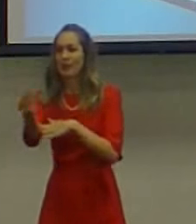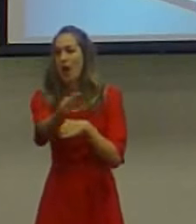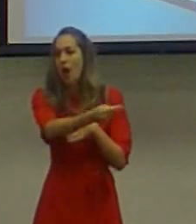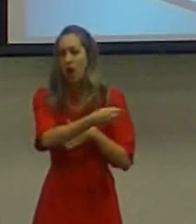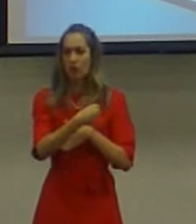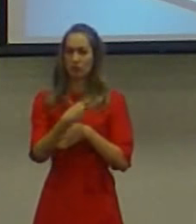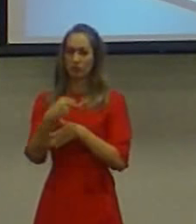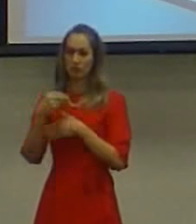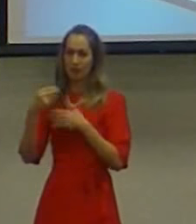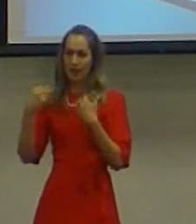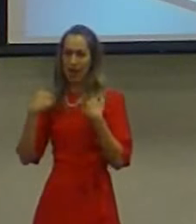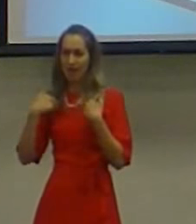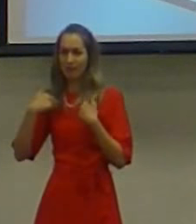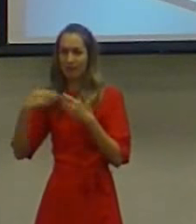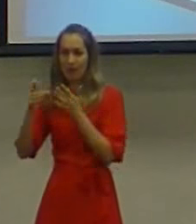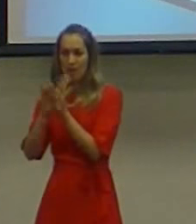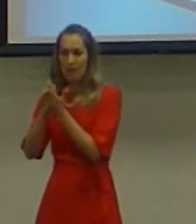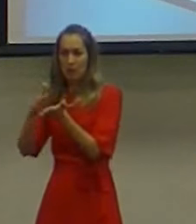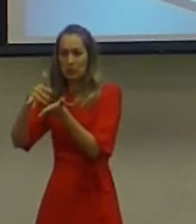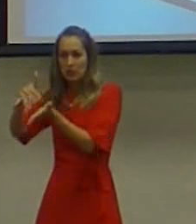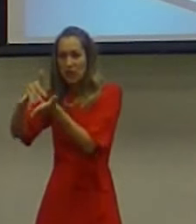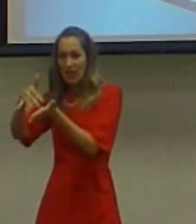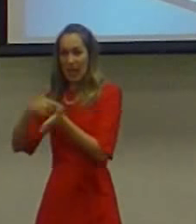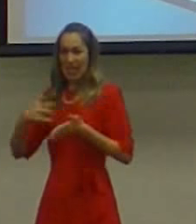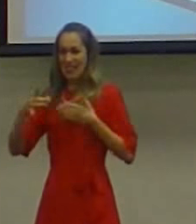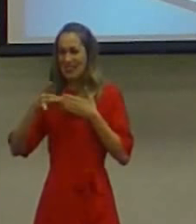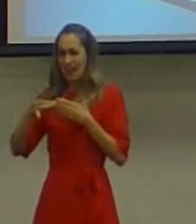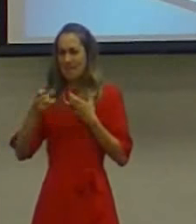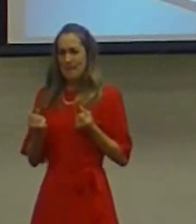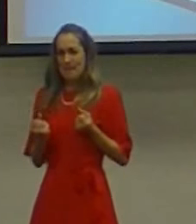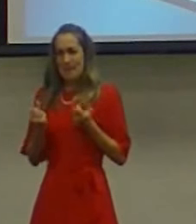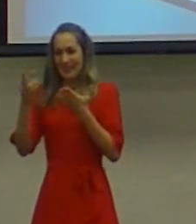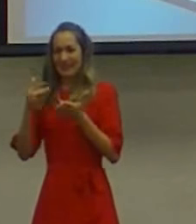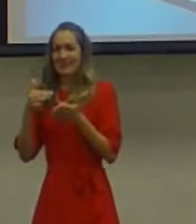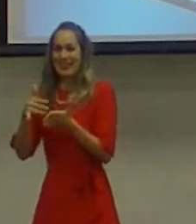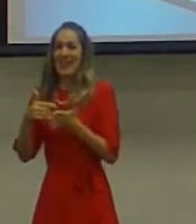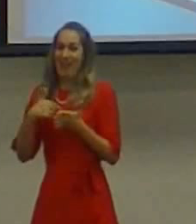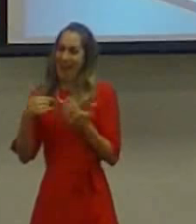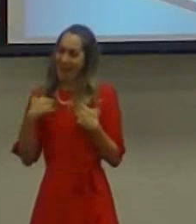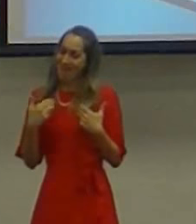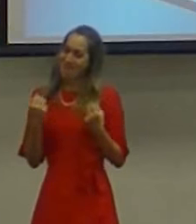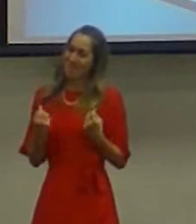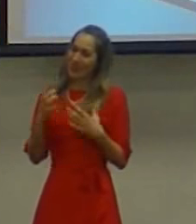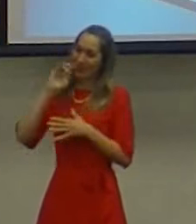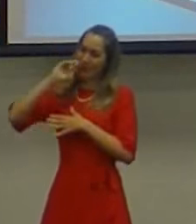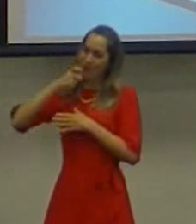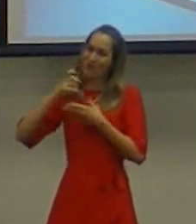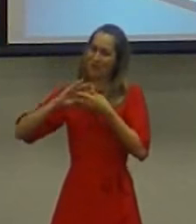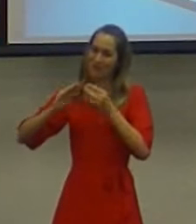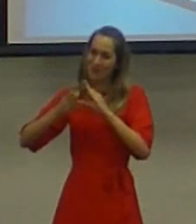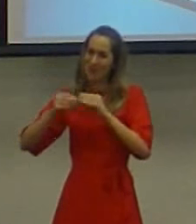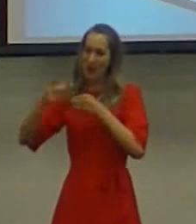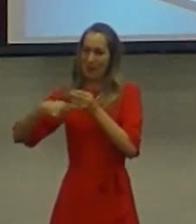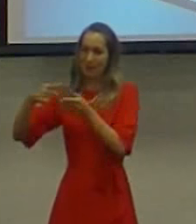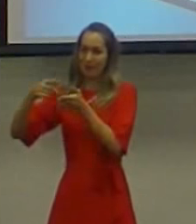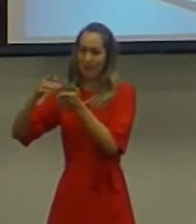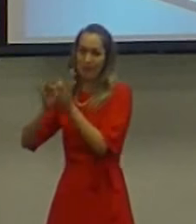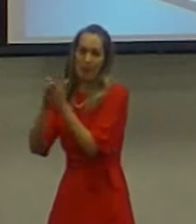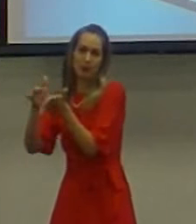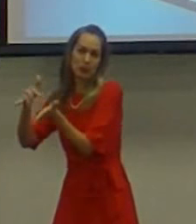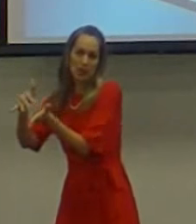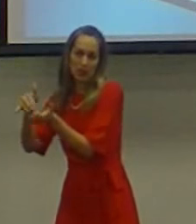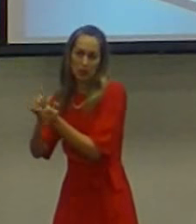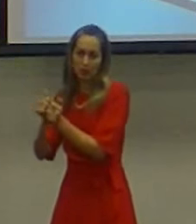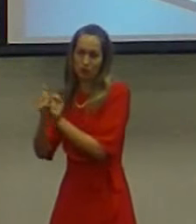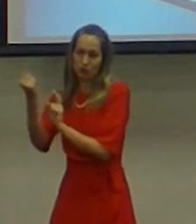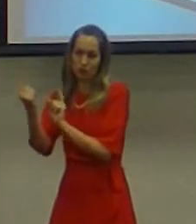had so many Bible studies with people there. I have a lot of really cool stories about that. But one of the things, and I'll end with this, is one